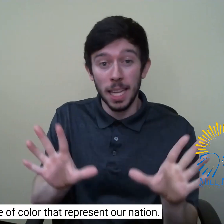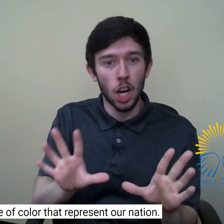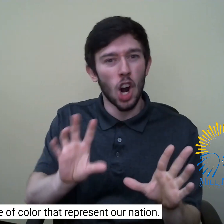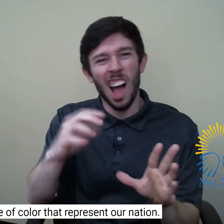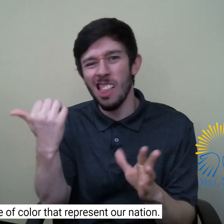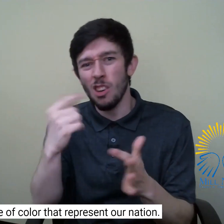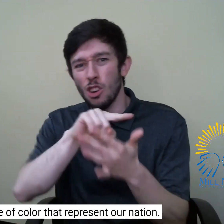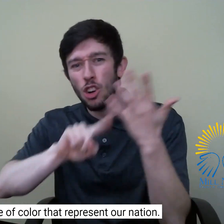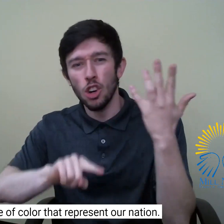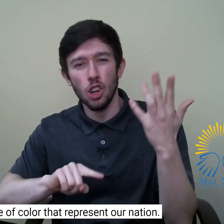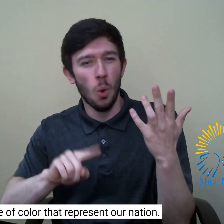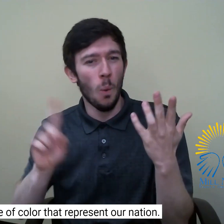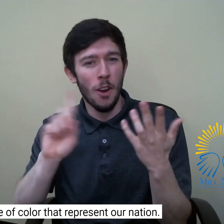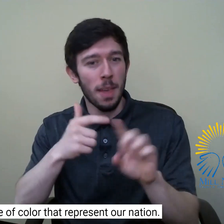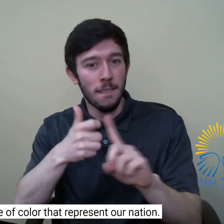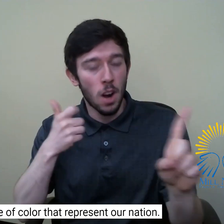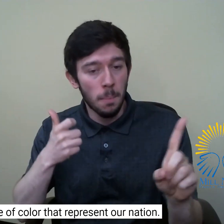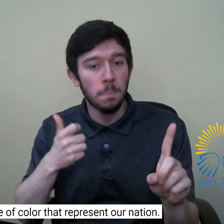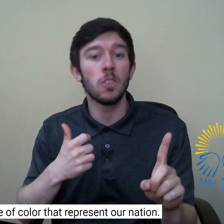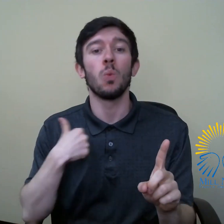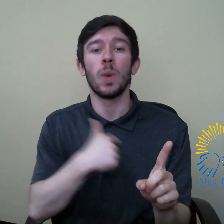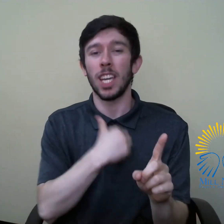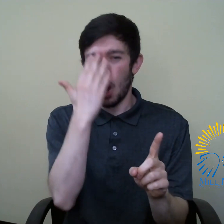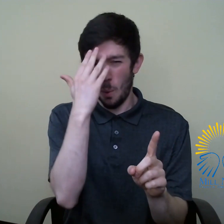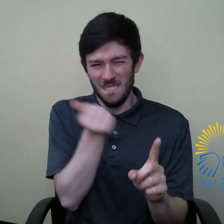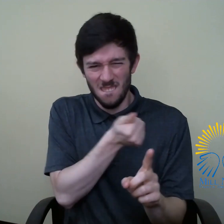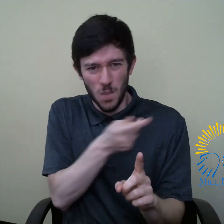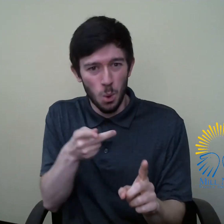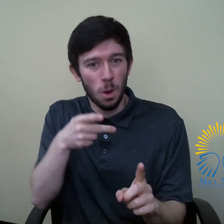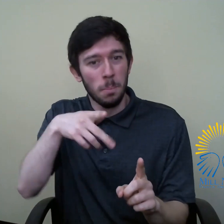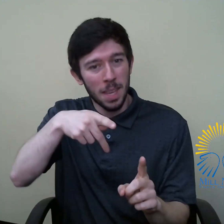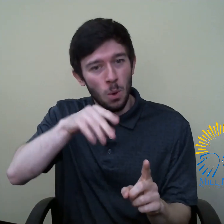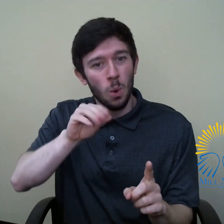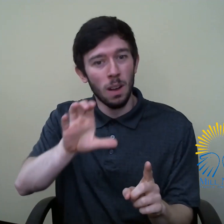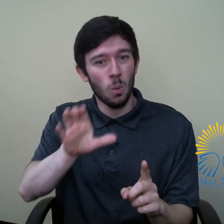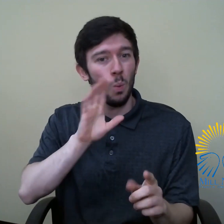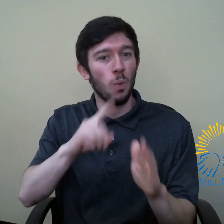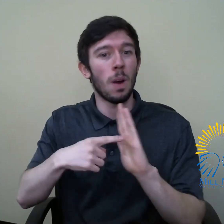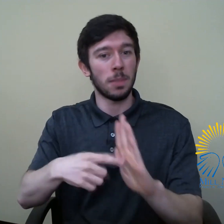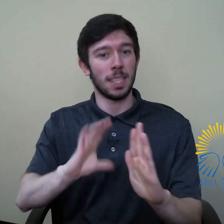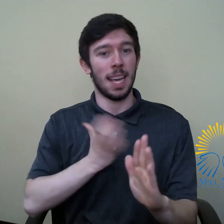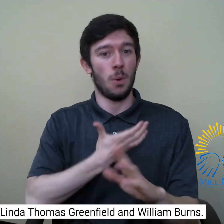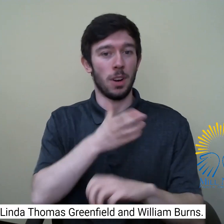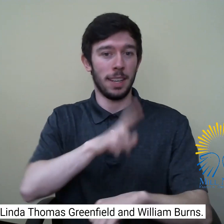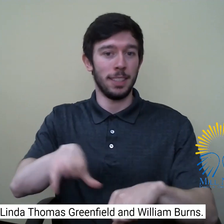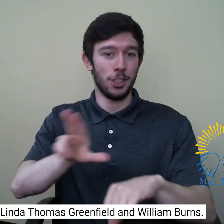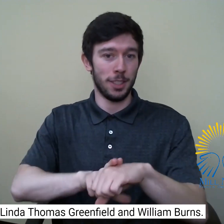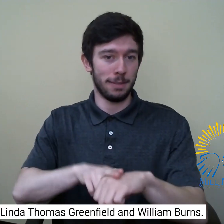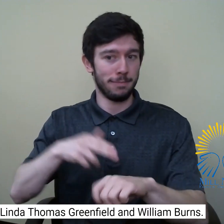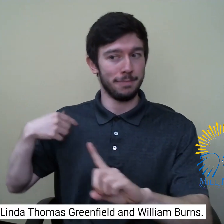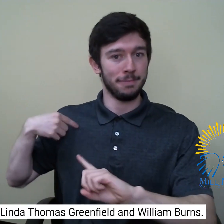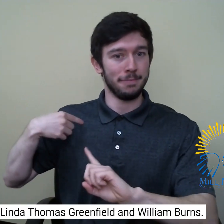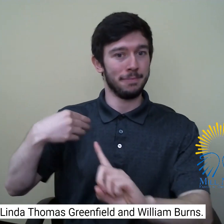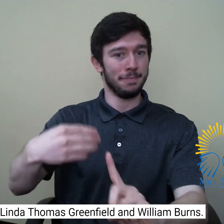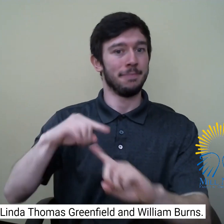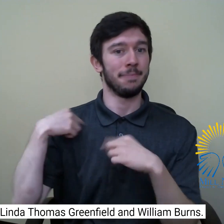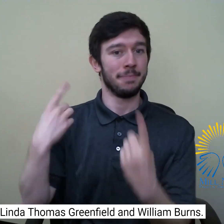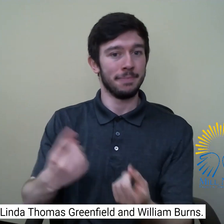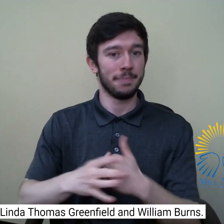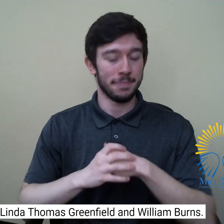color that represent our nation. In the words of Linda Thomas Greenfield and